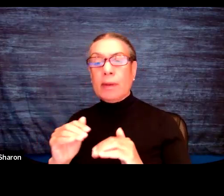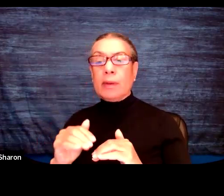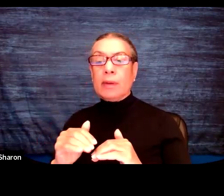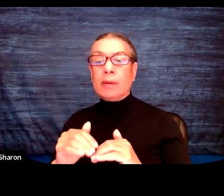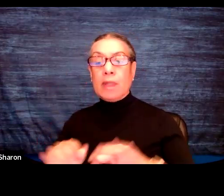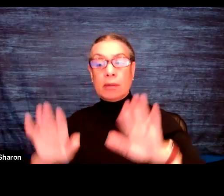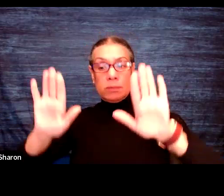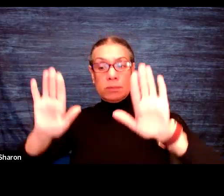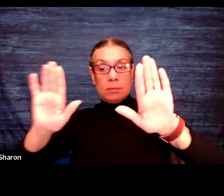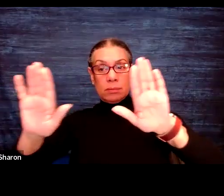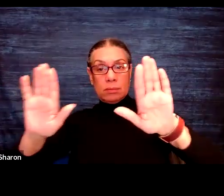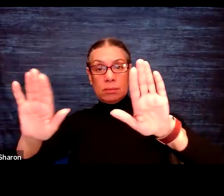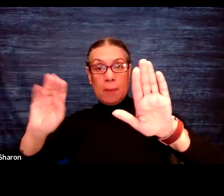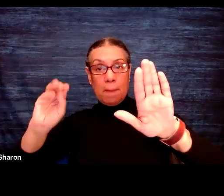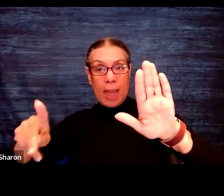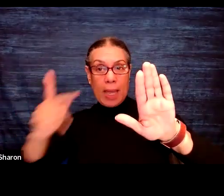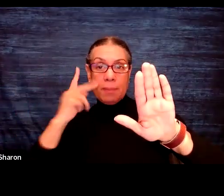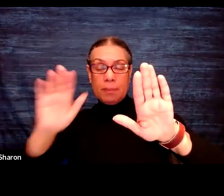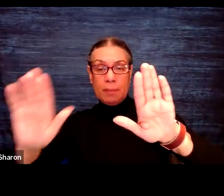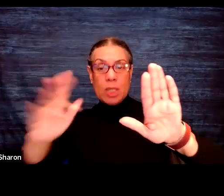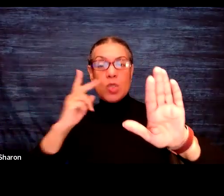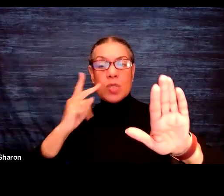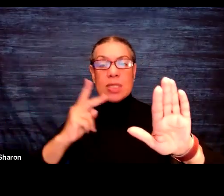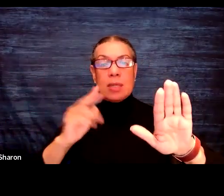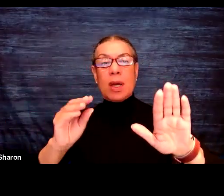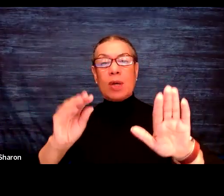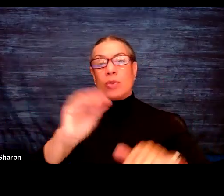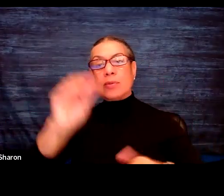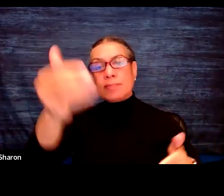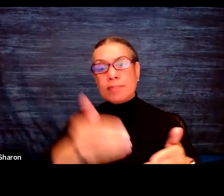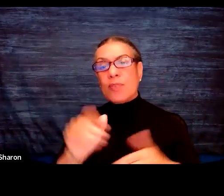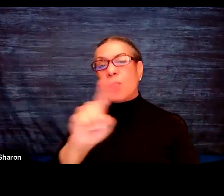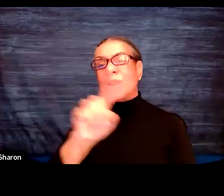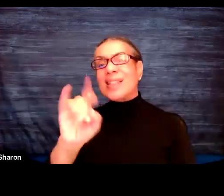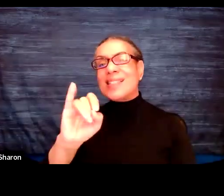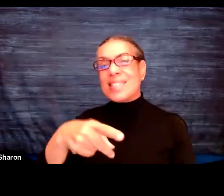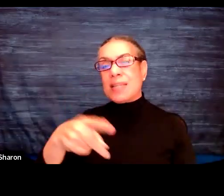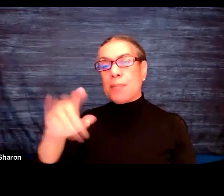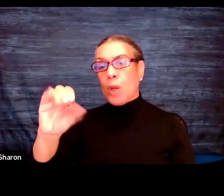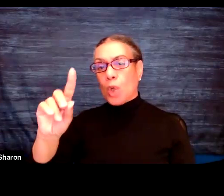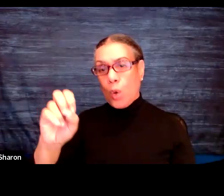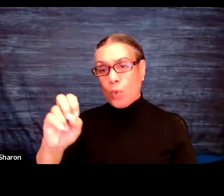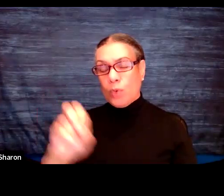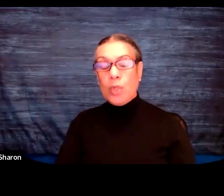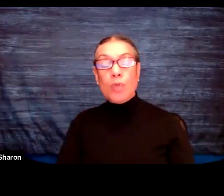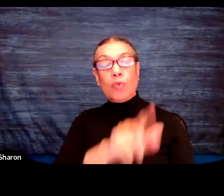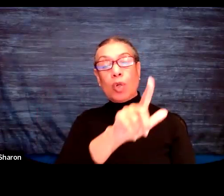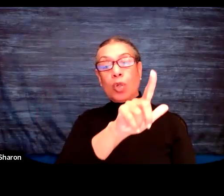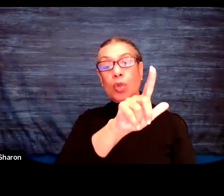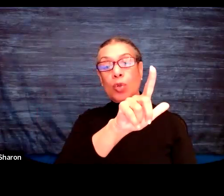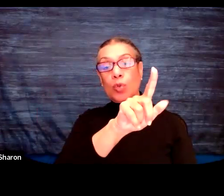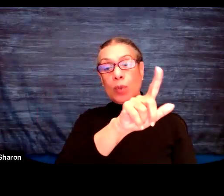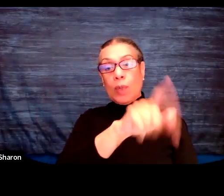are a visual representation of the percentage of invitations received by zip code, comparing school year 2021 to school